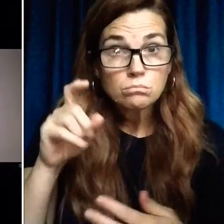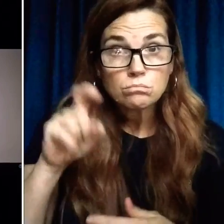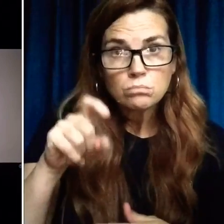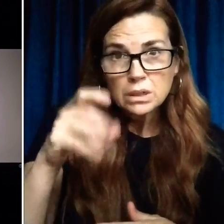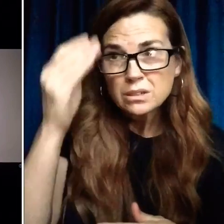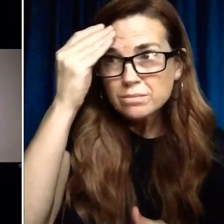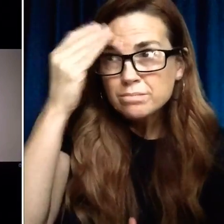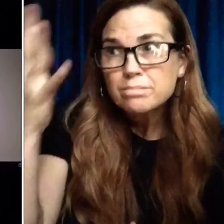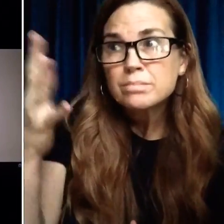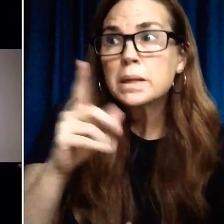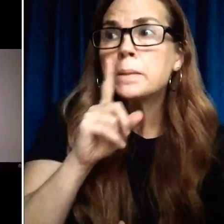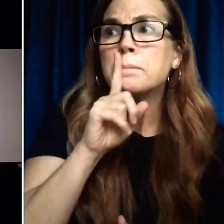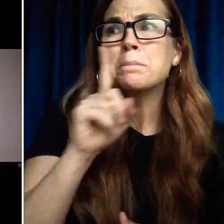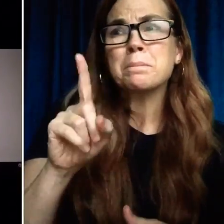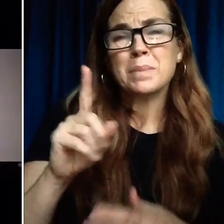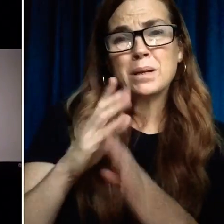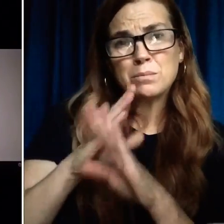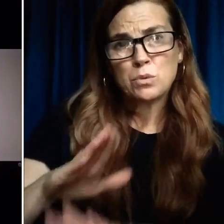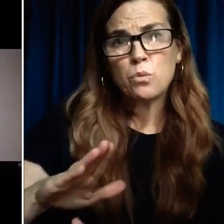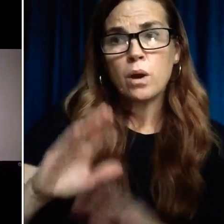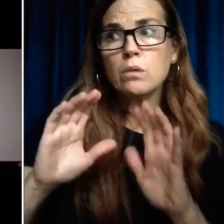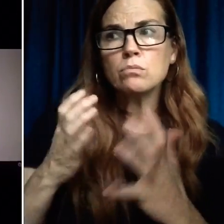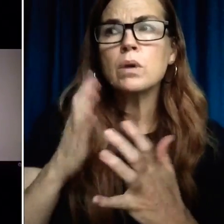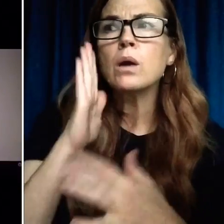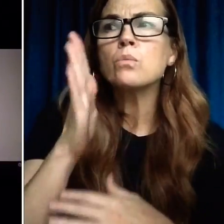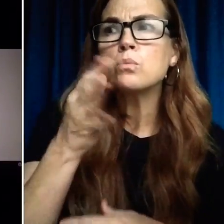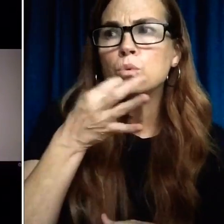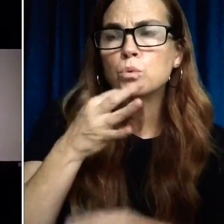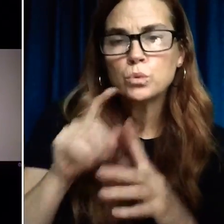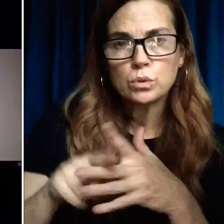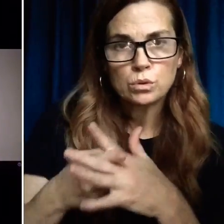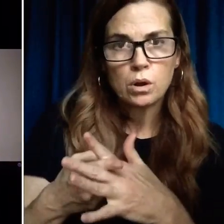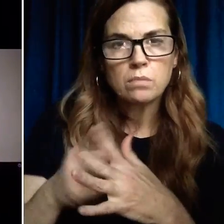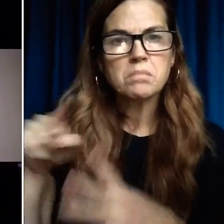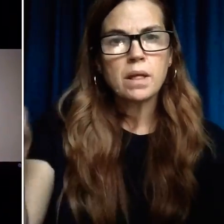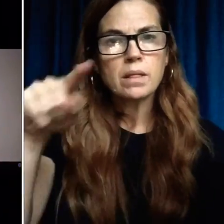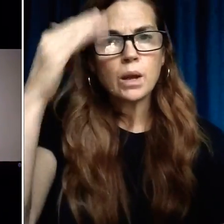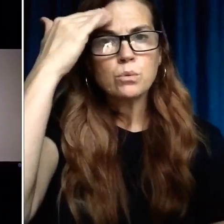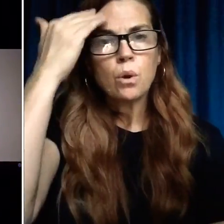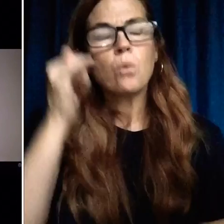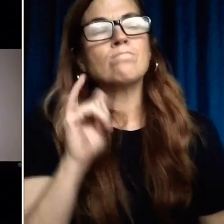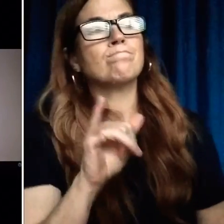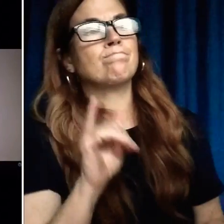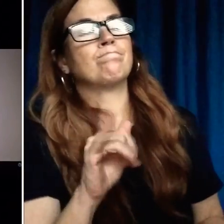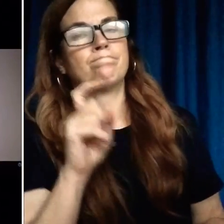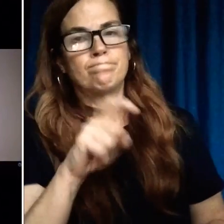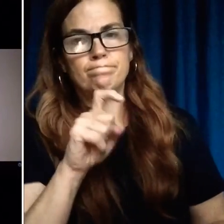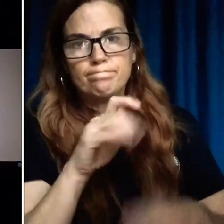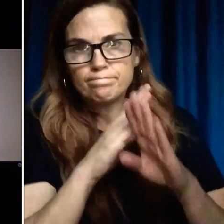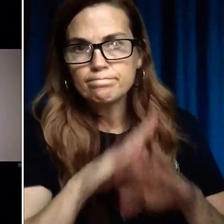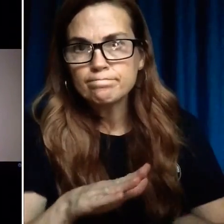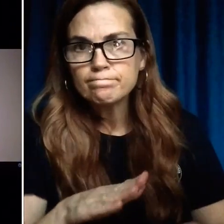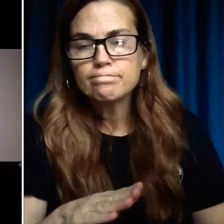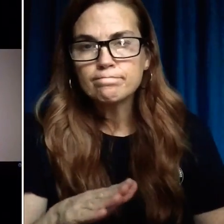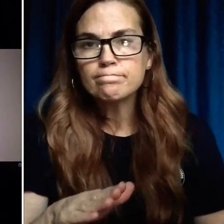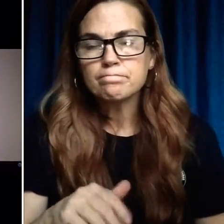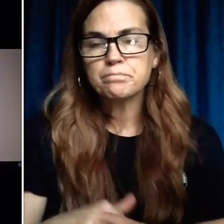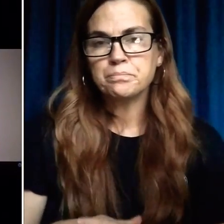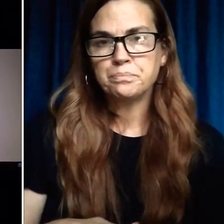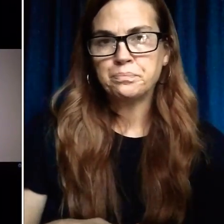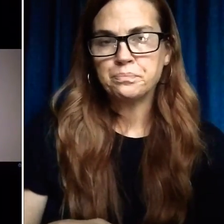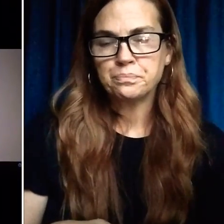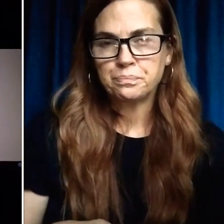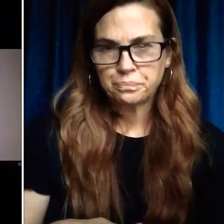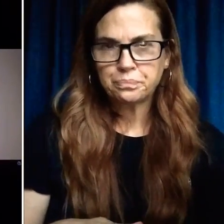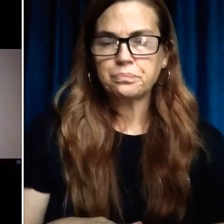to start. This way, they will know not to distract you. They can also talk in a quieter voice or voices around